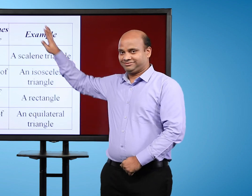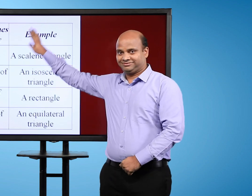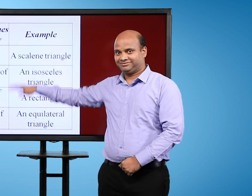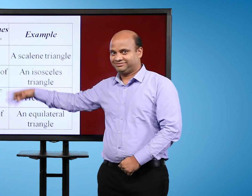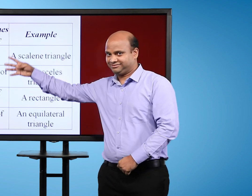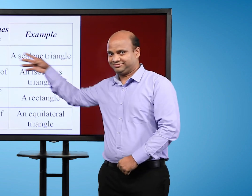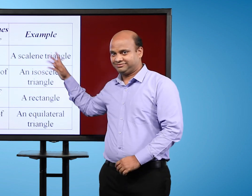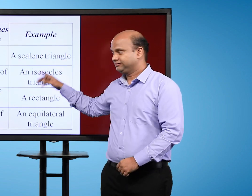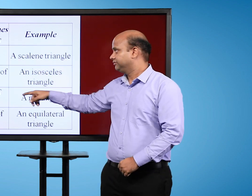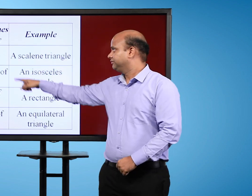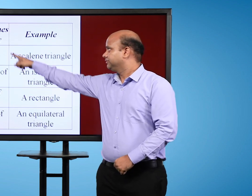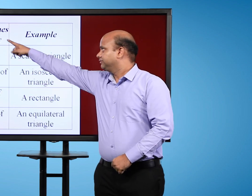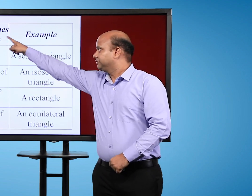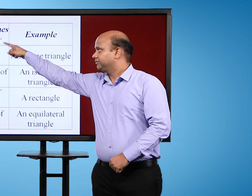Number of lines of symmetry.